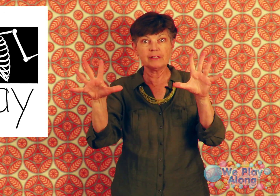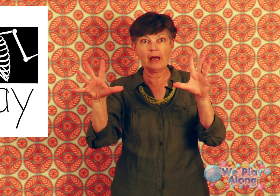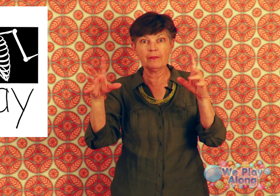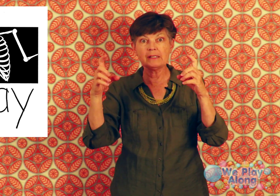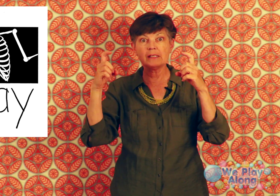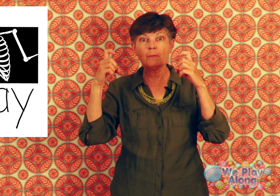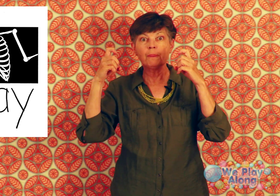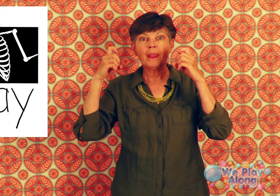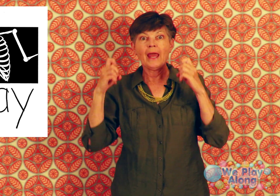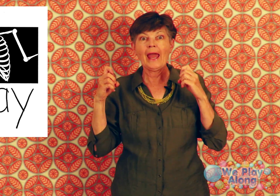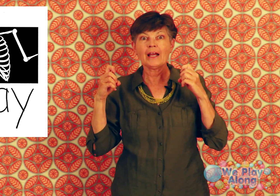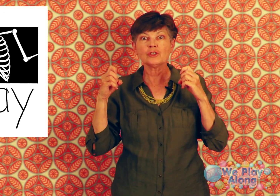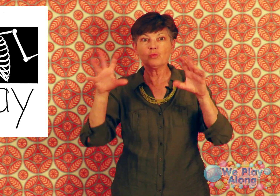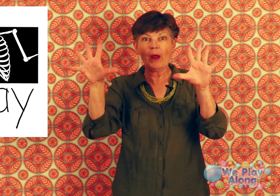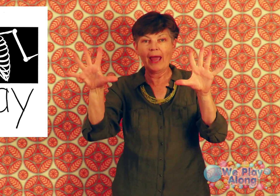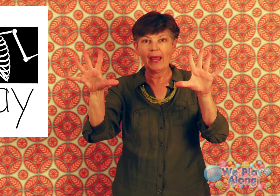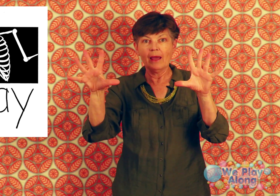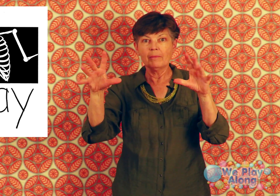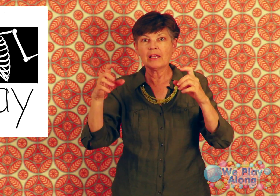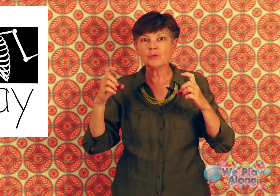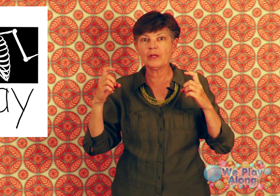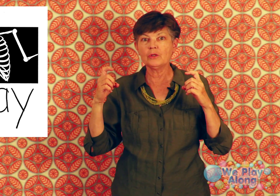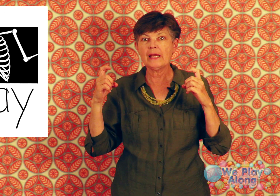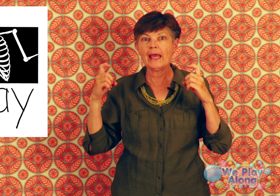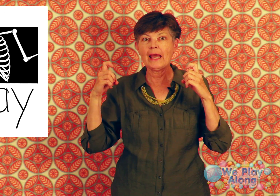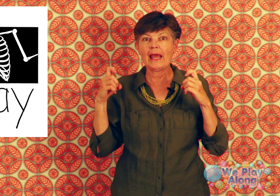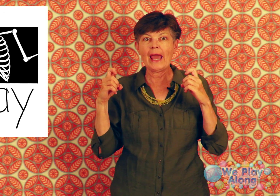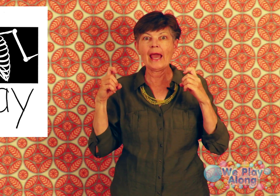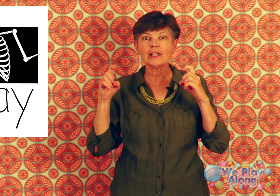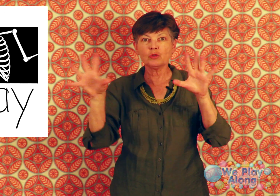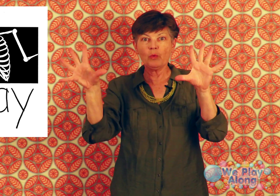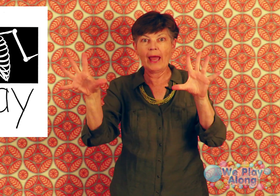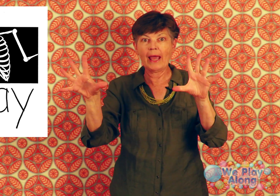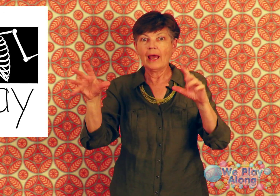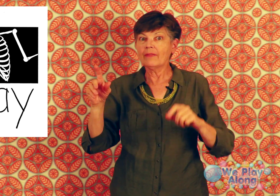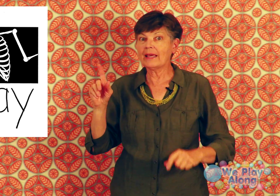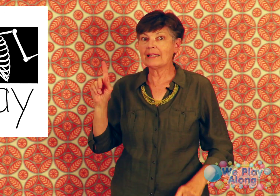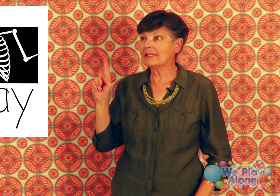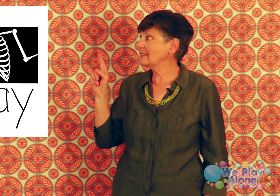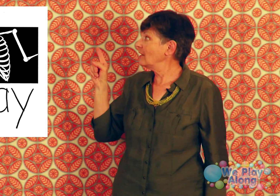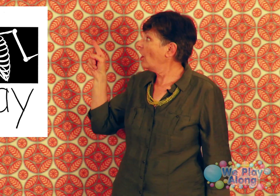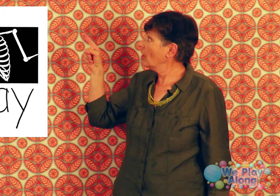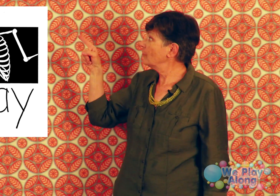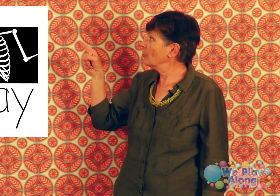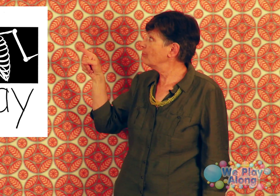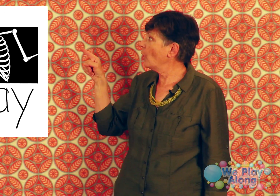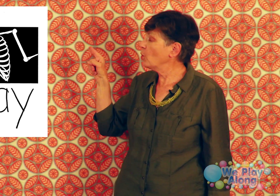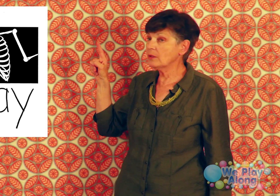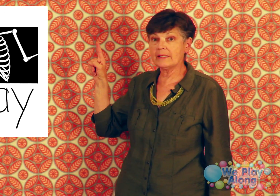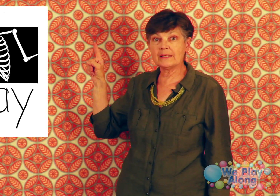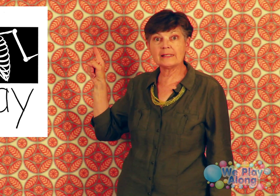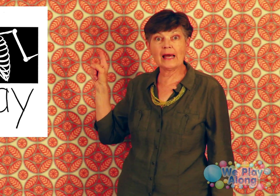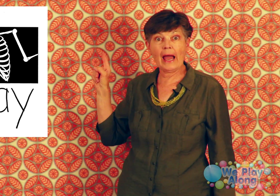out. This is X-ray, because when you take an X-ray, they get to see all of your bones